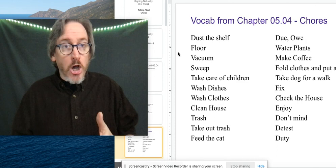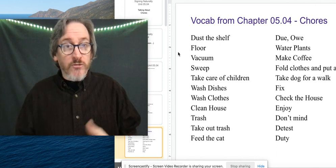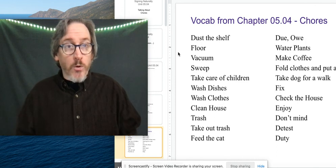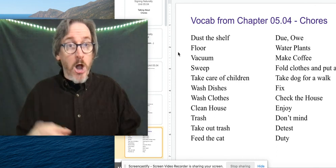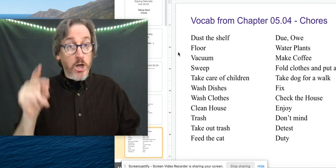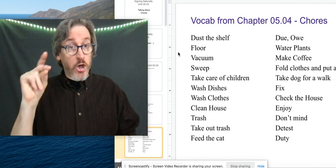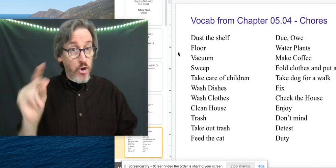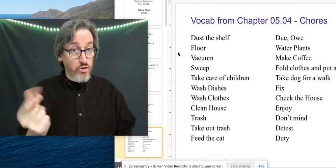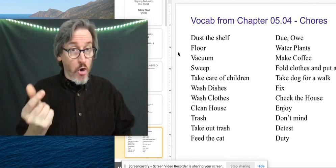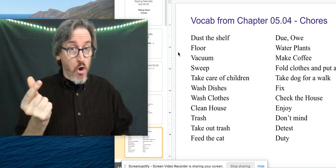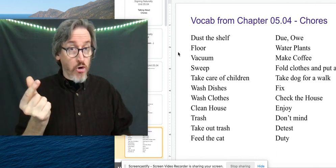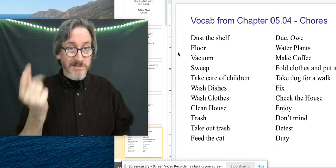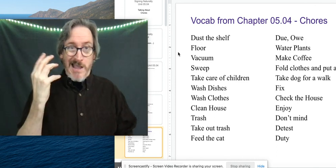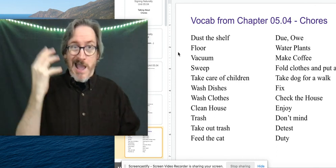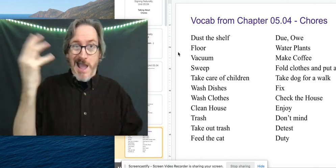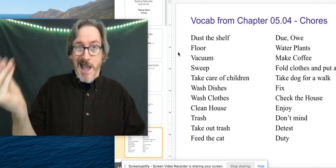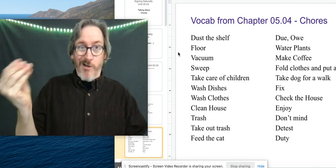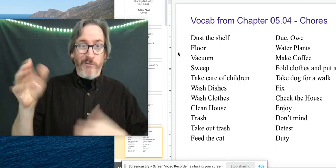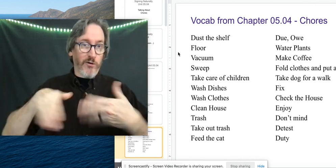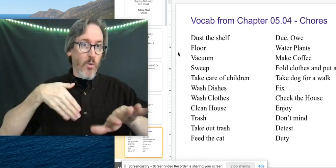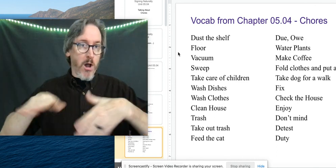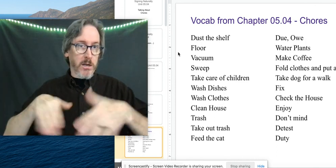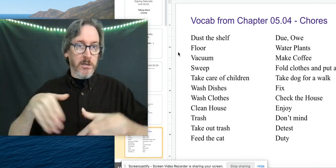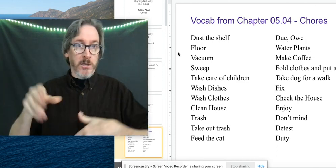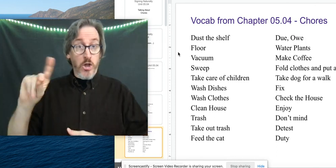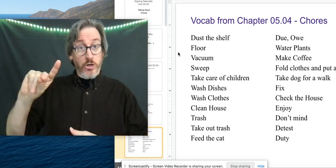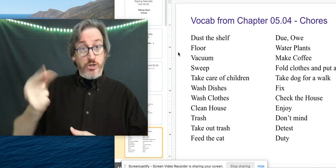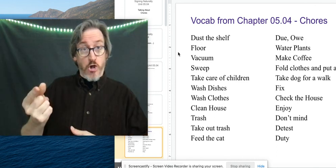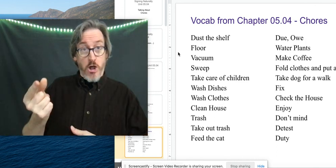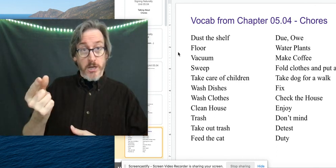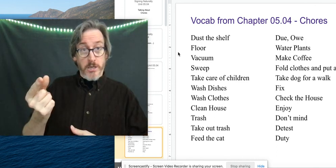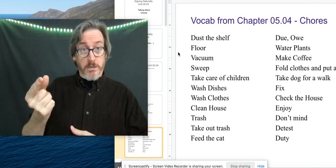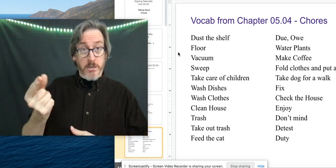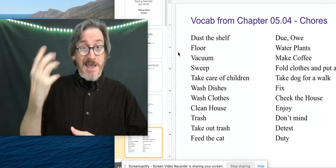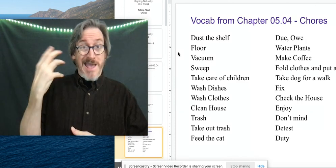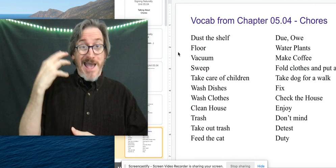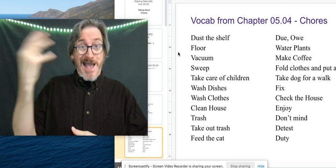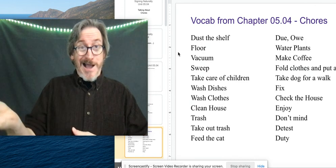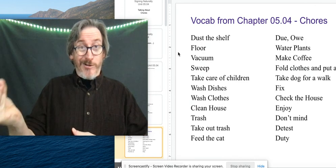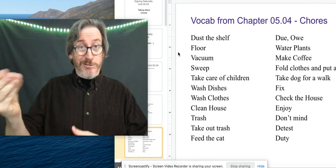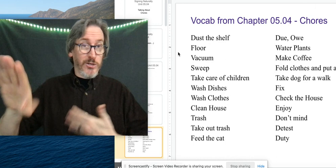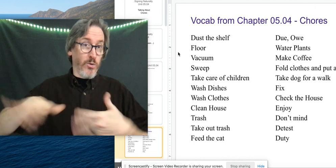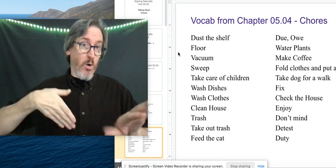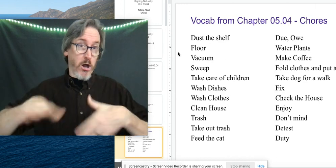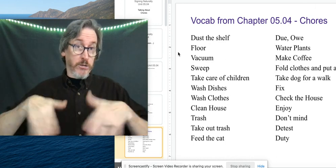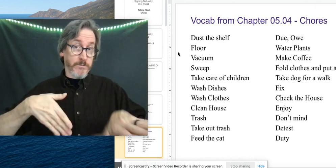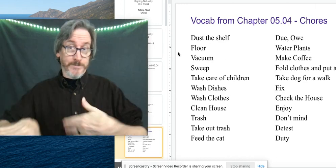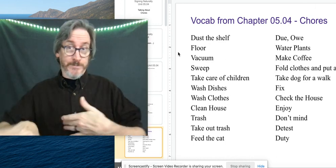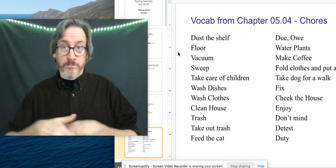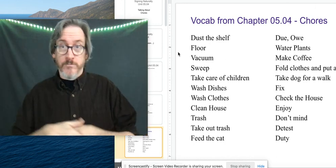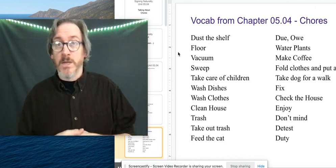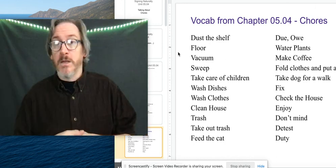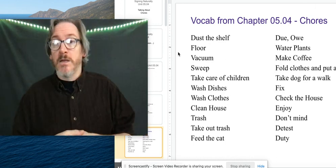Take dog for a walk. Out for a walk. Dog, out, walk.